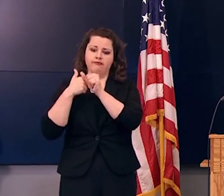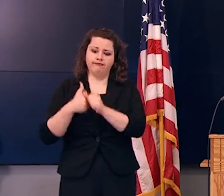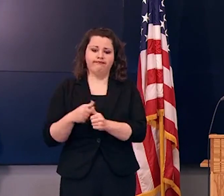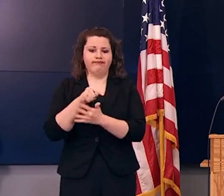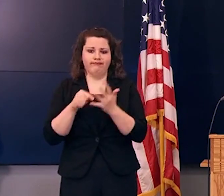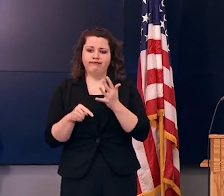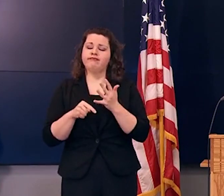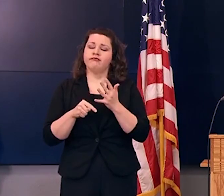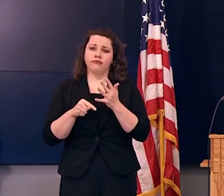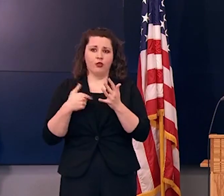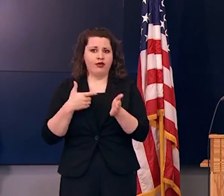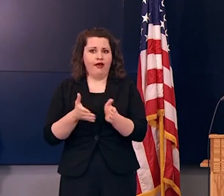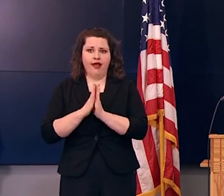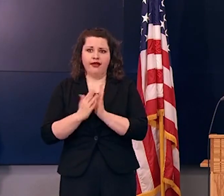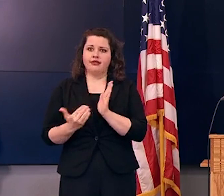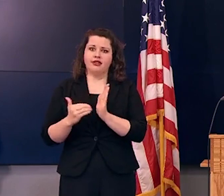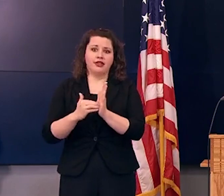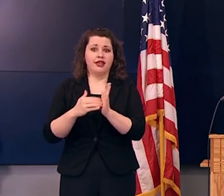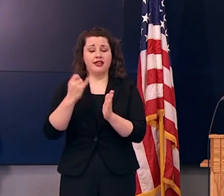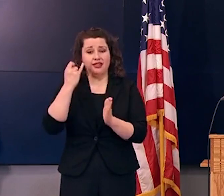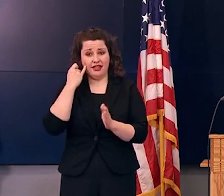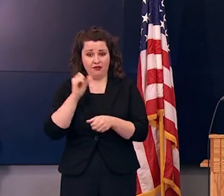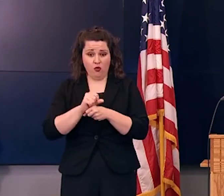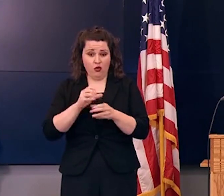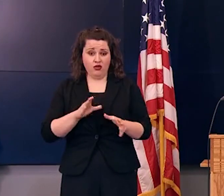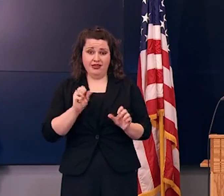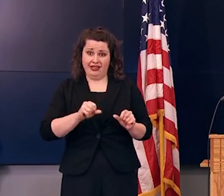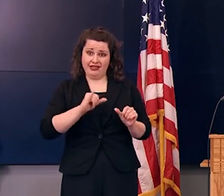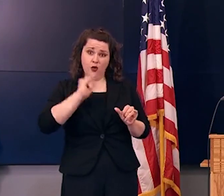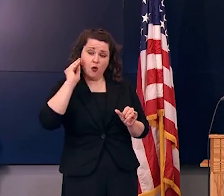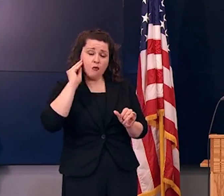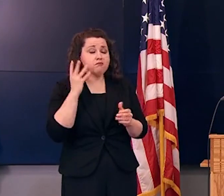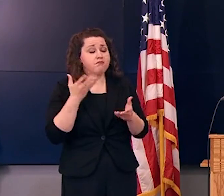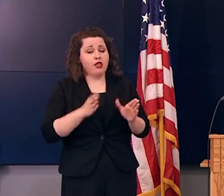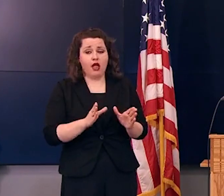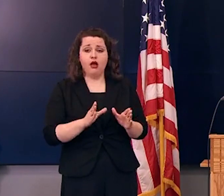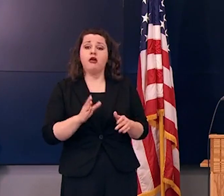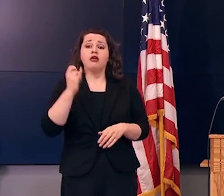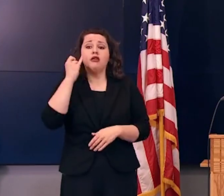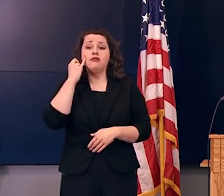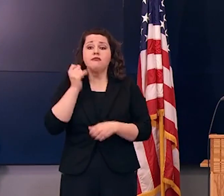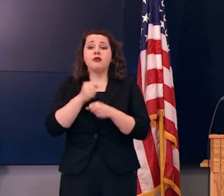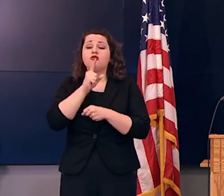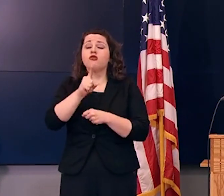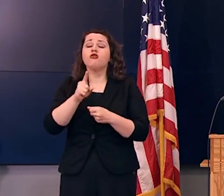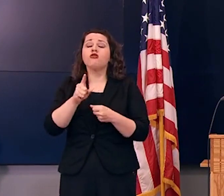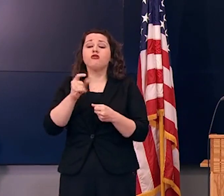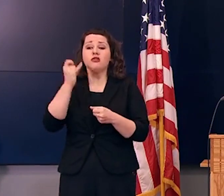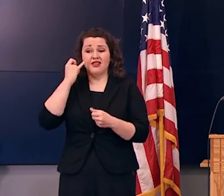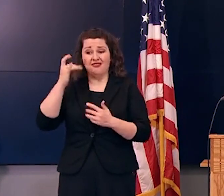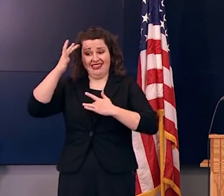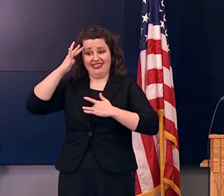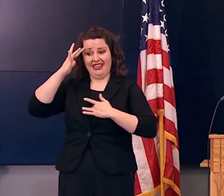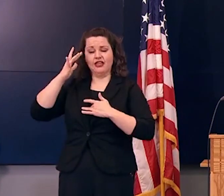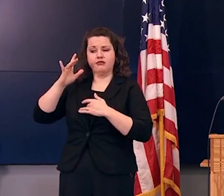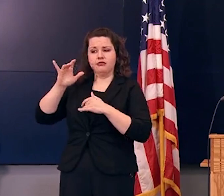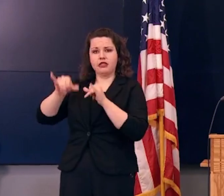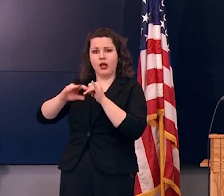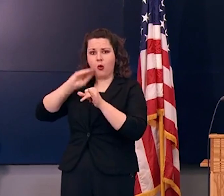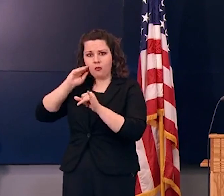what they can practice. We've asked them to, if you've got workforce that can work from home, let them do that. Make sure employees know that if they're sick, they need to stay